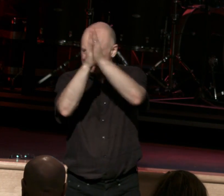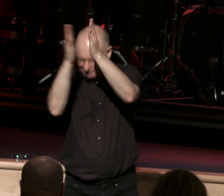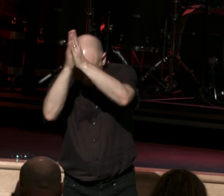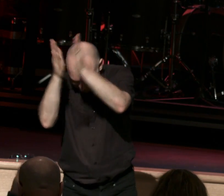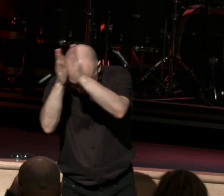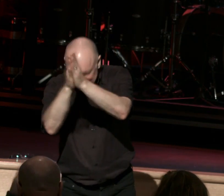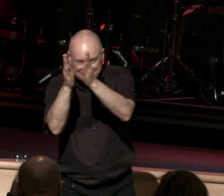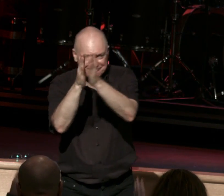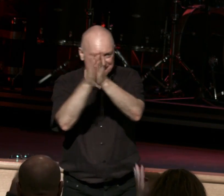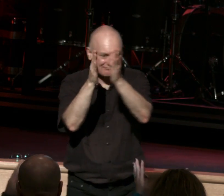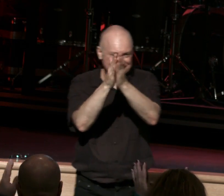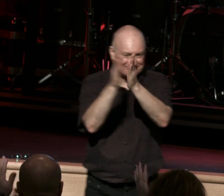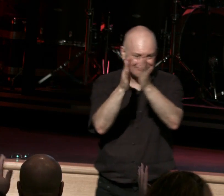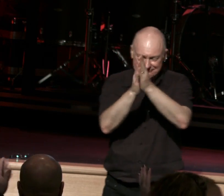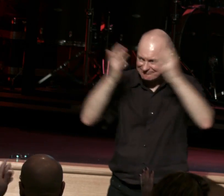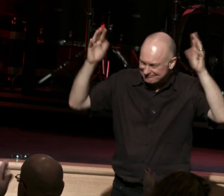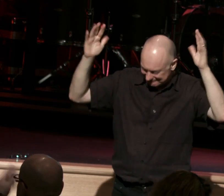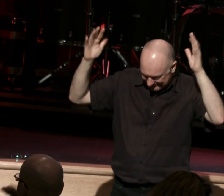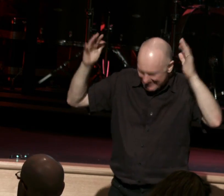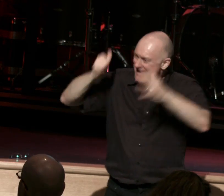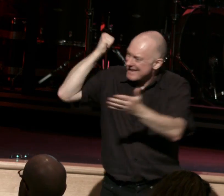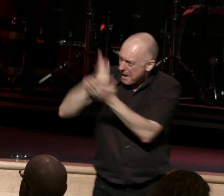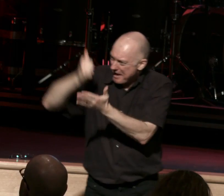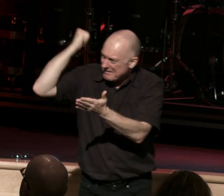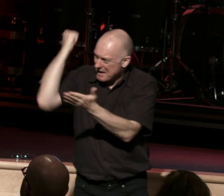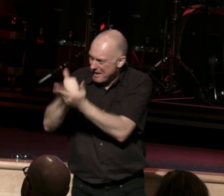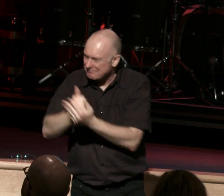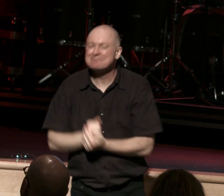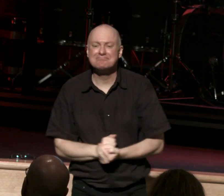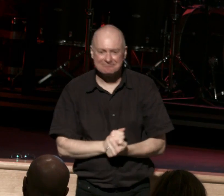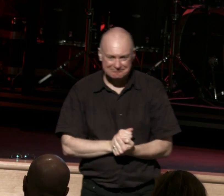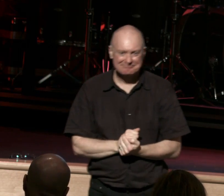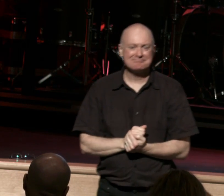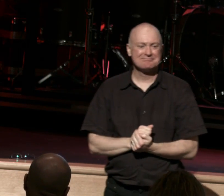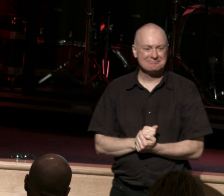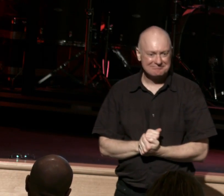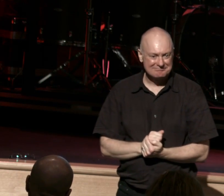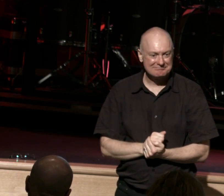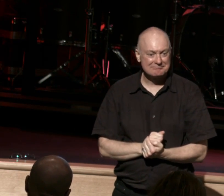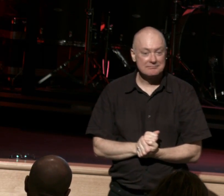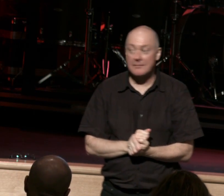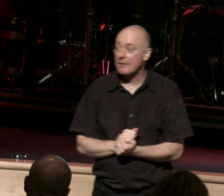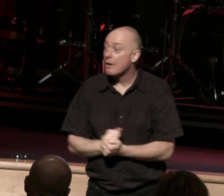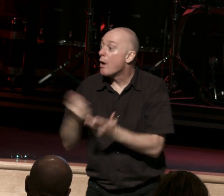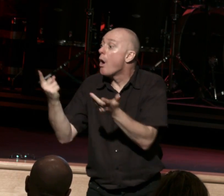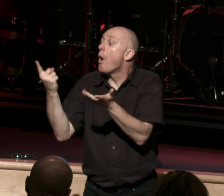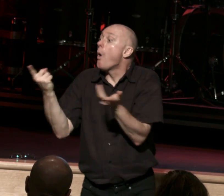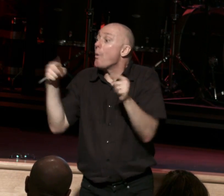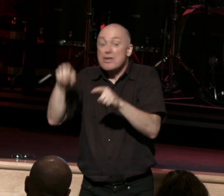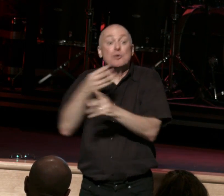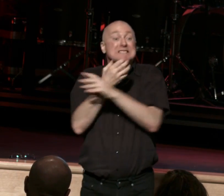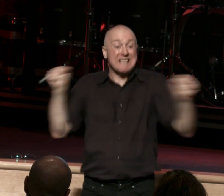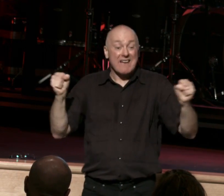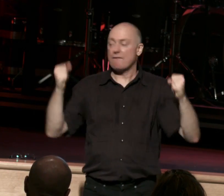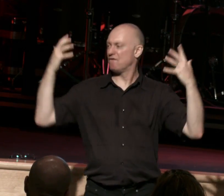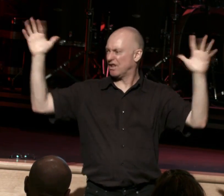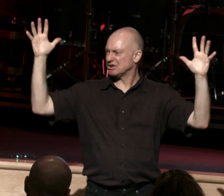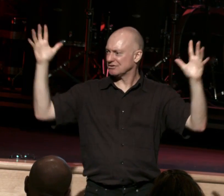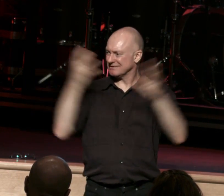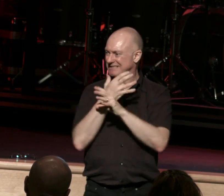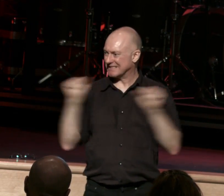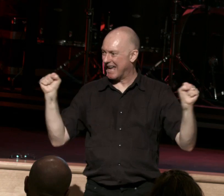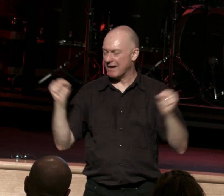truth that we say. We clap, we clap, we clap, we clap. Amen. Once in Christ, secure in